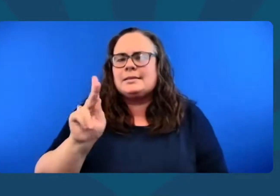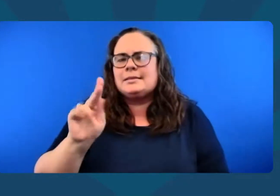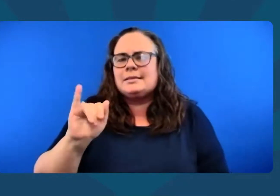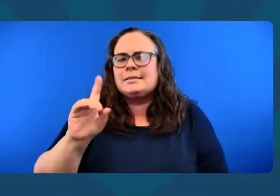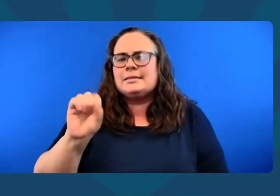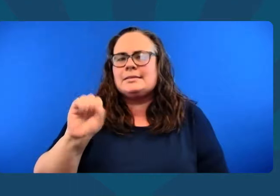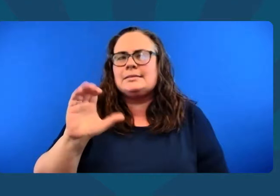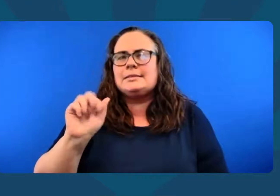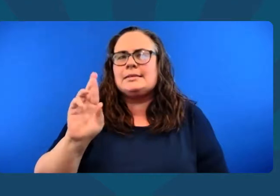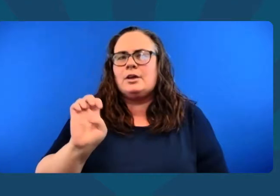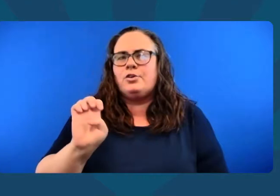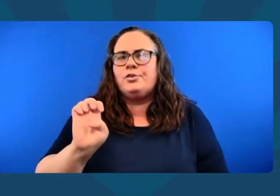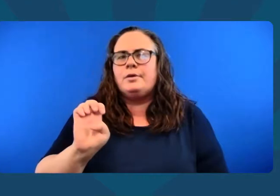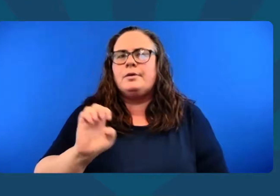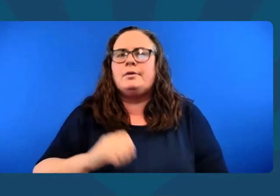worker rights,